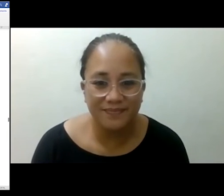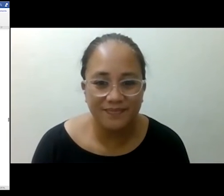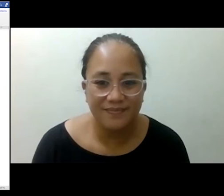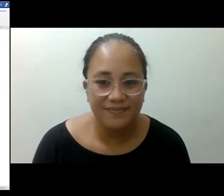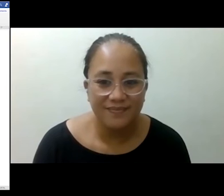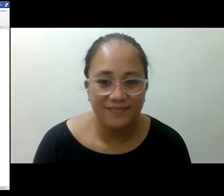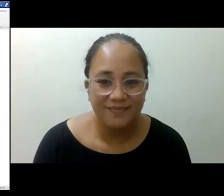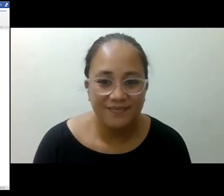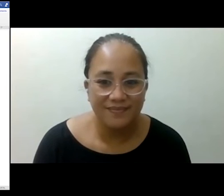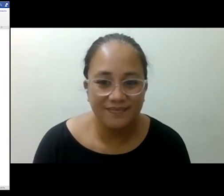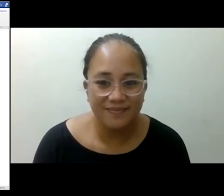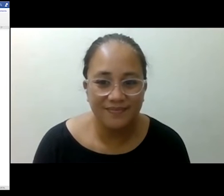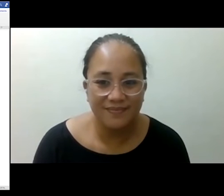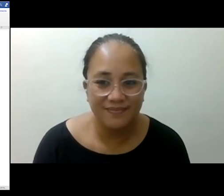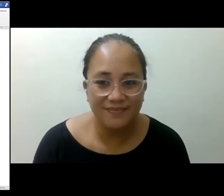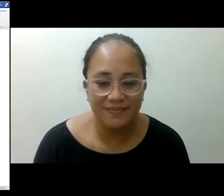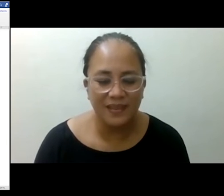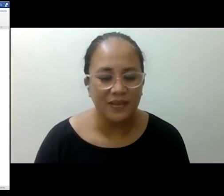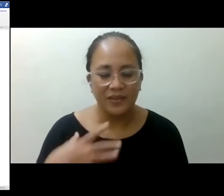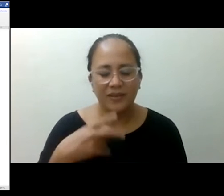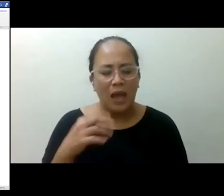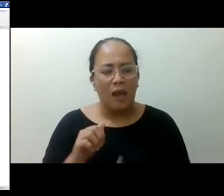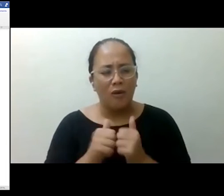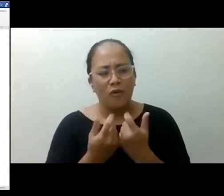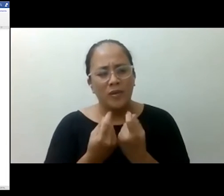all right, how can I do this?